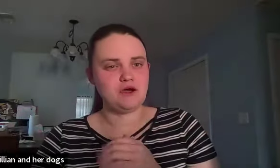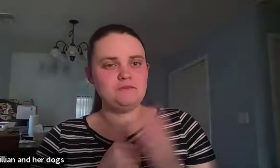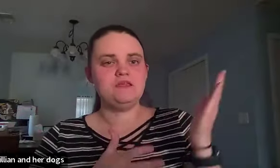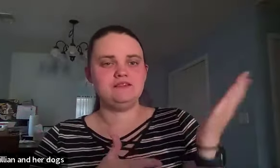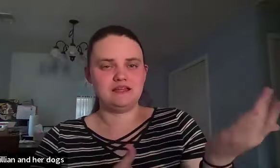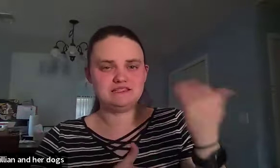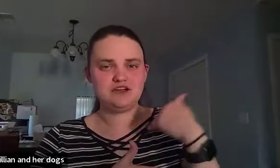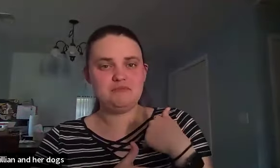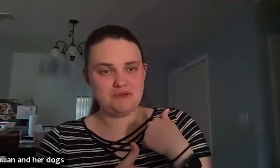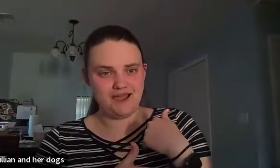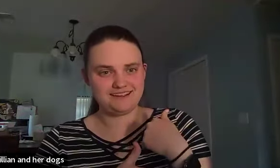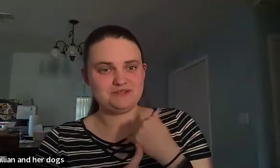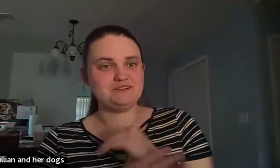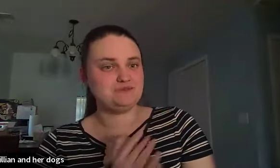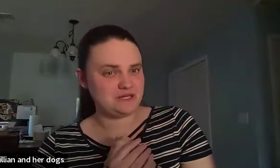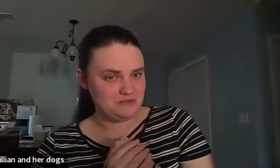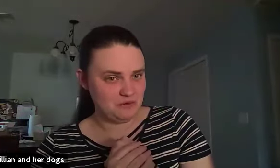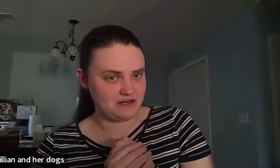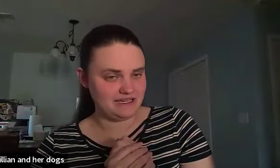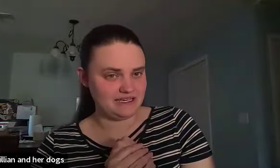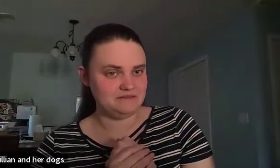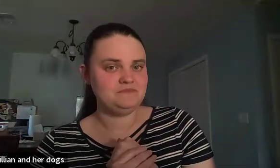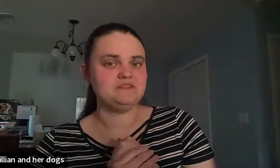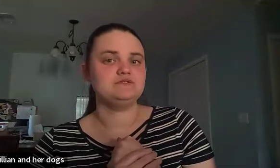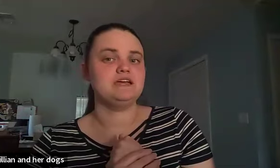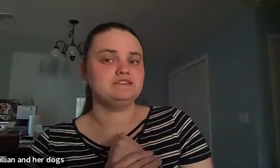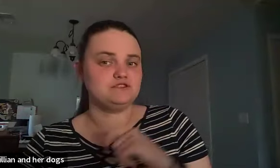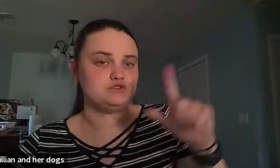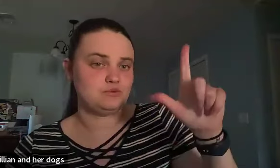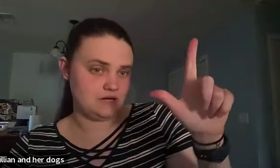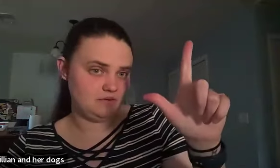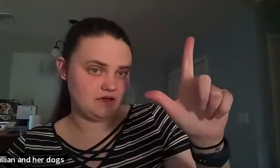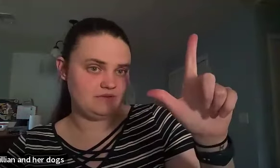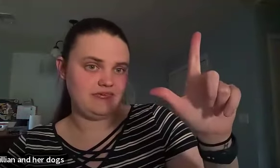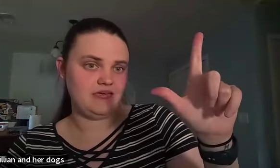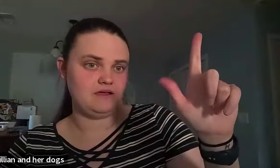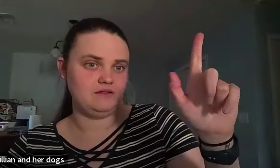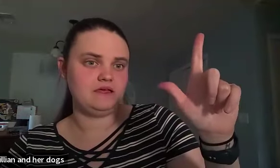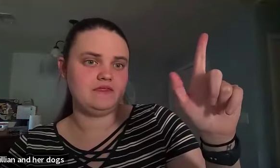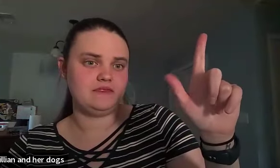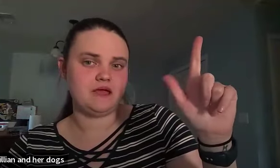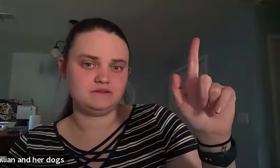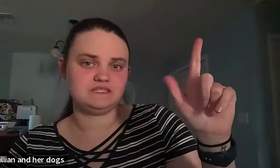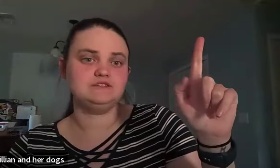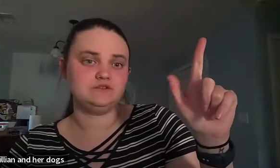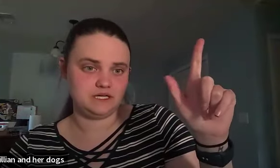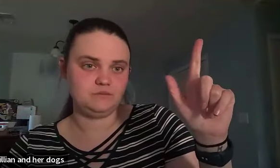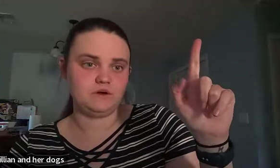So let's go back to our 21 again. So we had 21, the L, and then the bouncing,